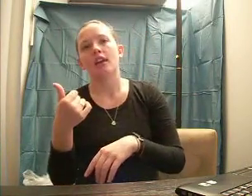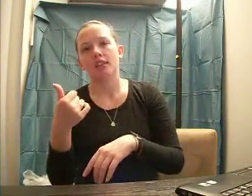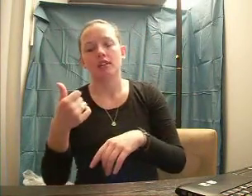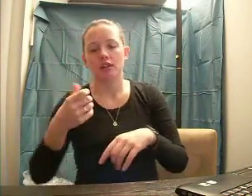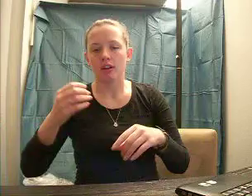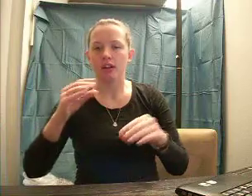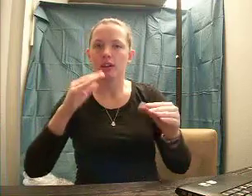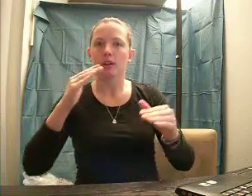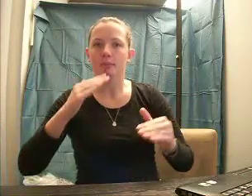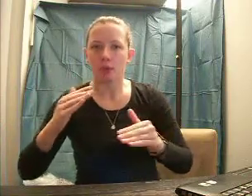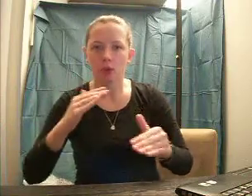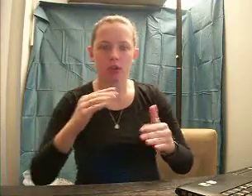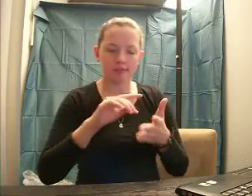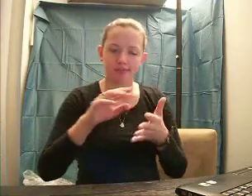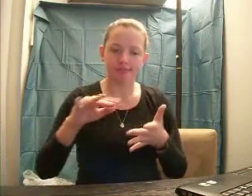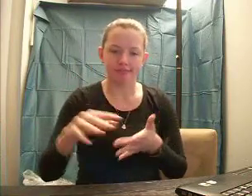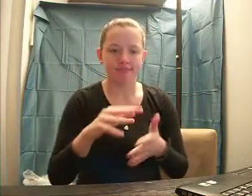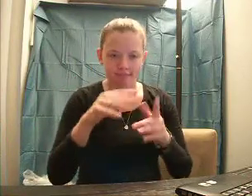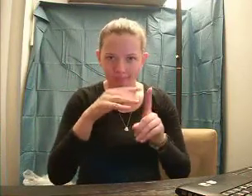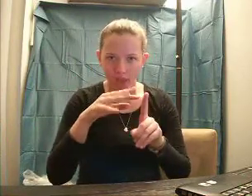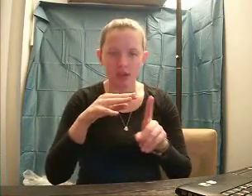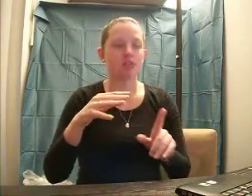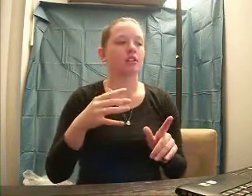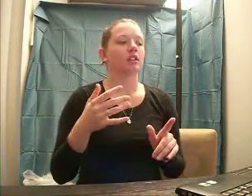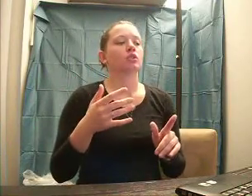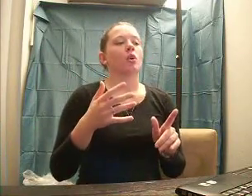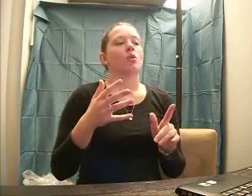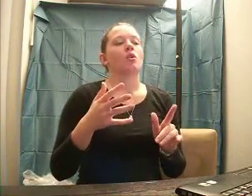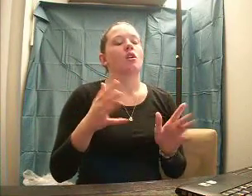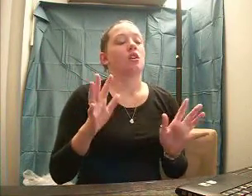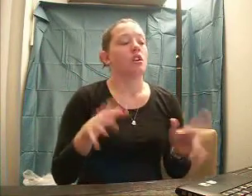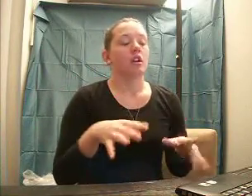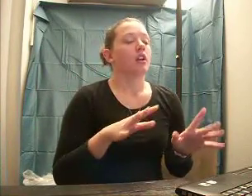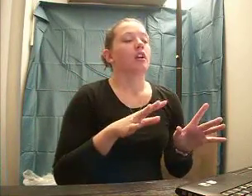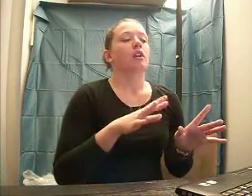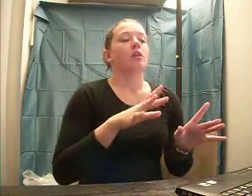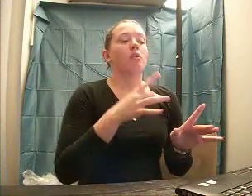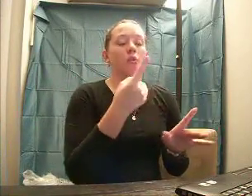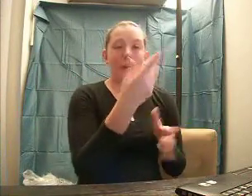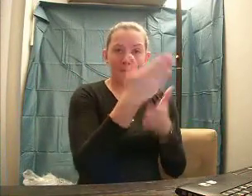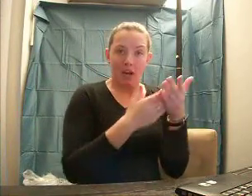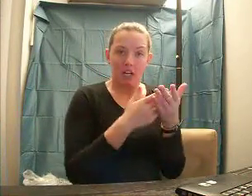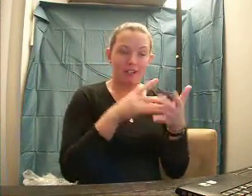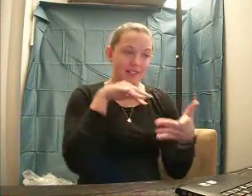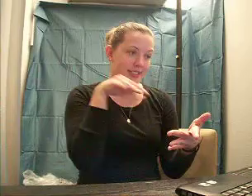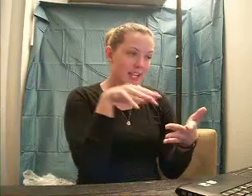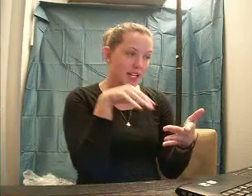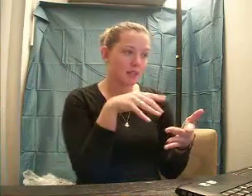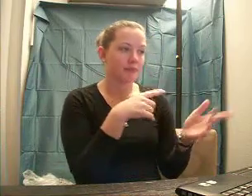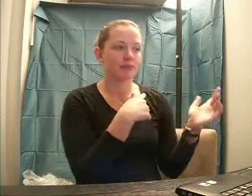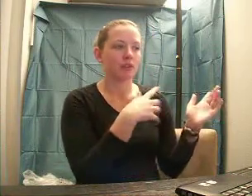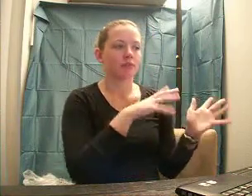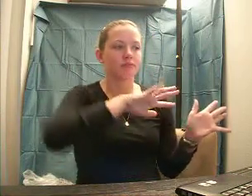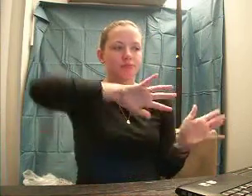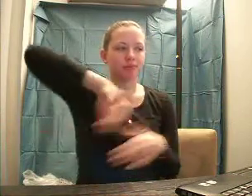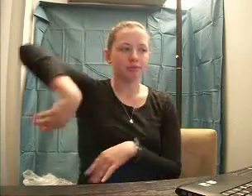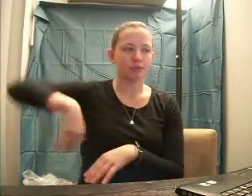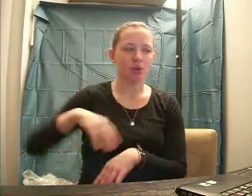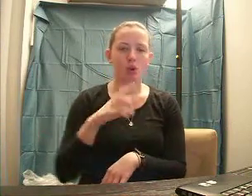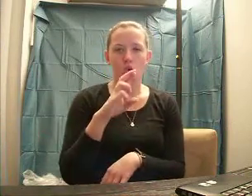rate a bunch of things, including tickliness. I'll show you just one part of our study. And here I've taken away the robots, but basically people move with their